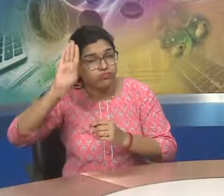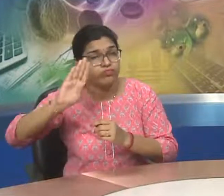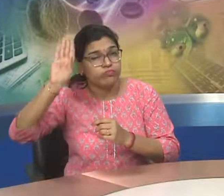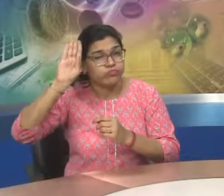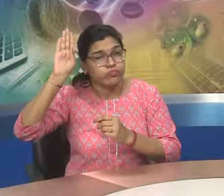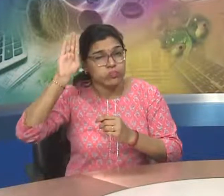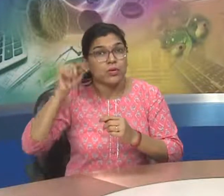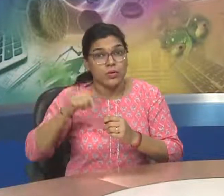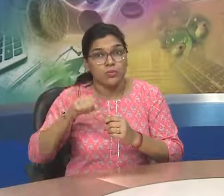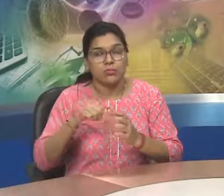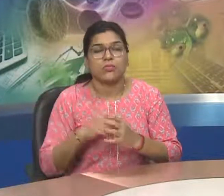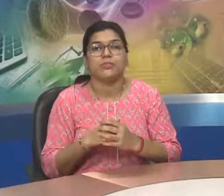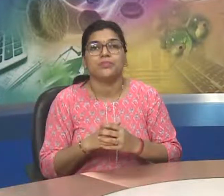This continued